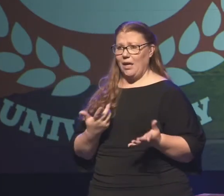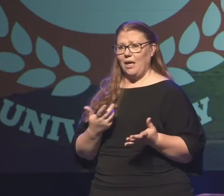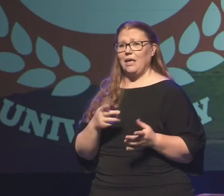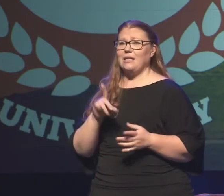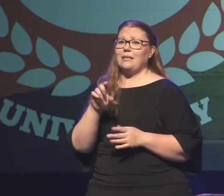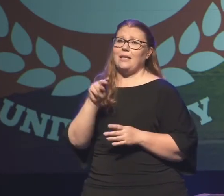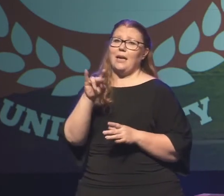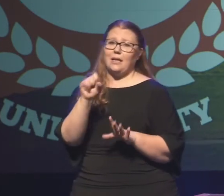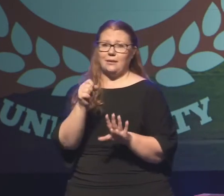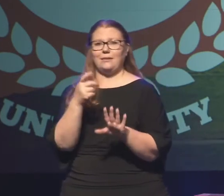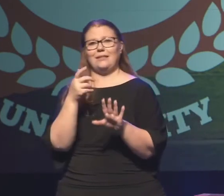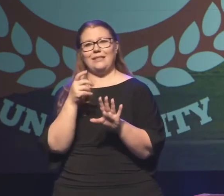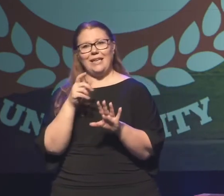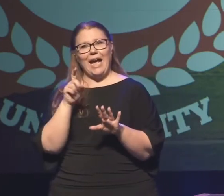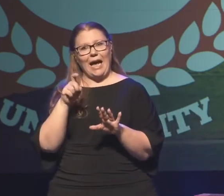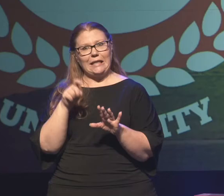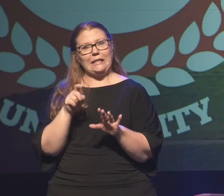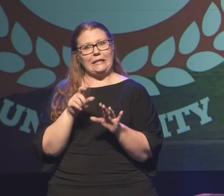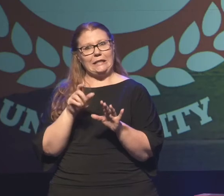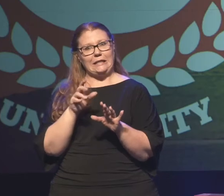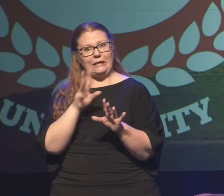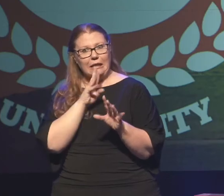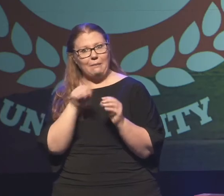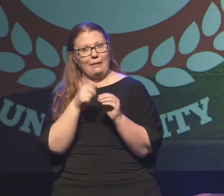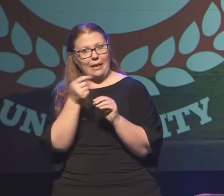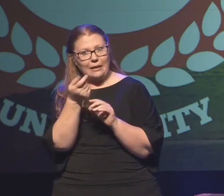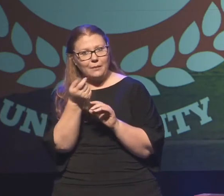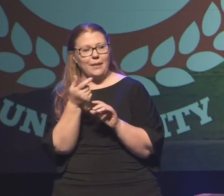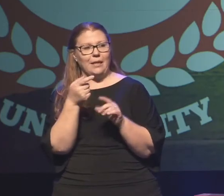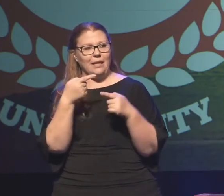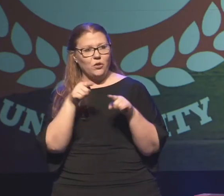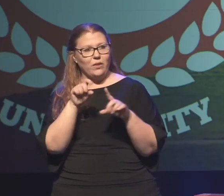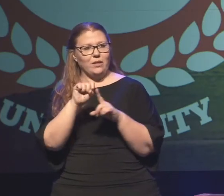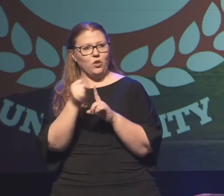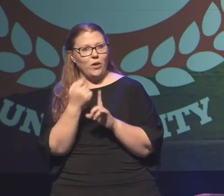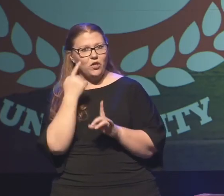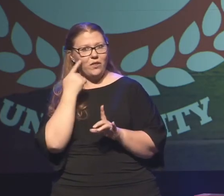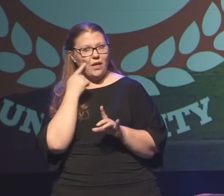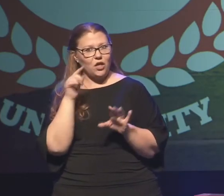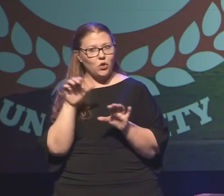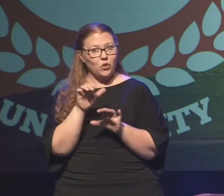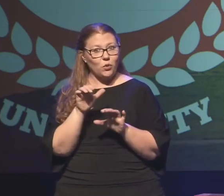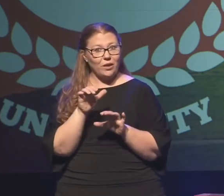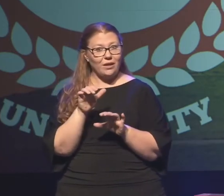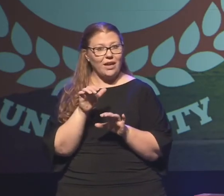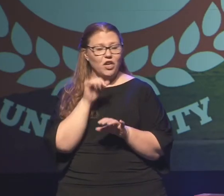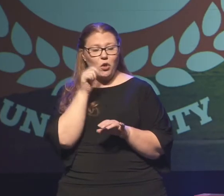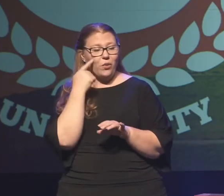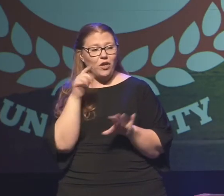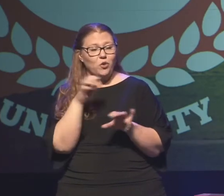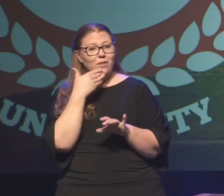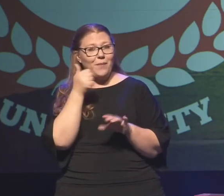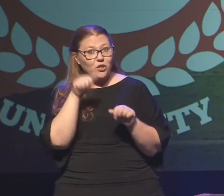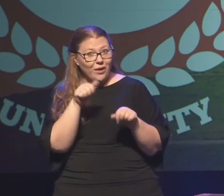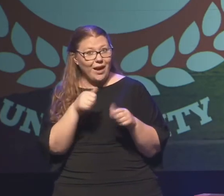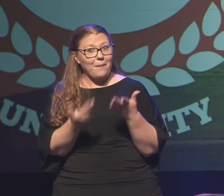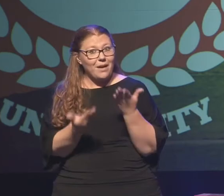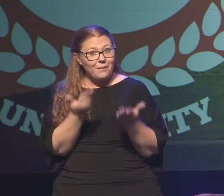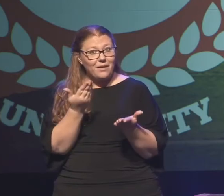me press on that a little. Even in the situations where you don't think you're doing the best you can,